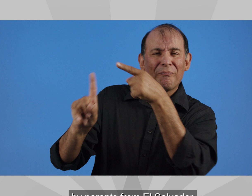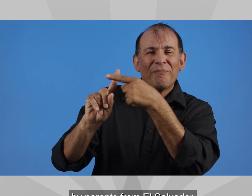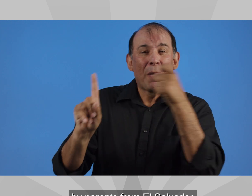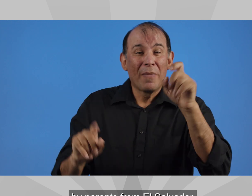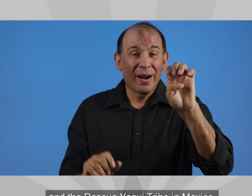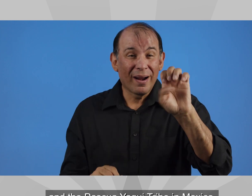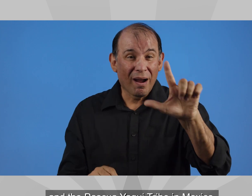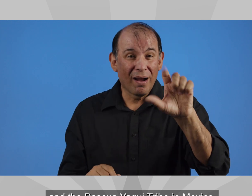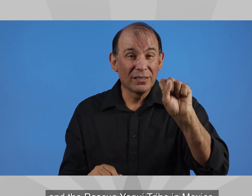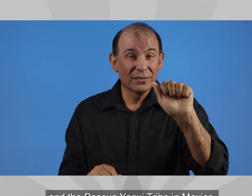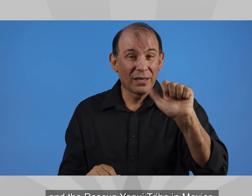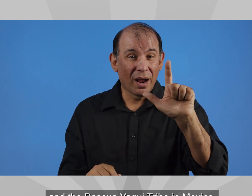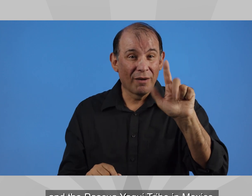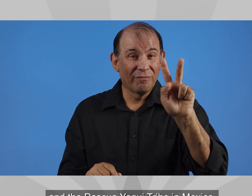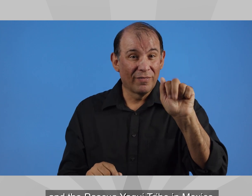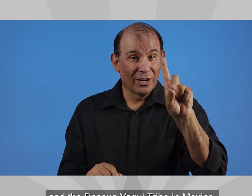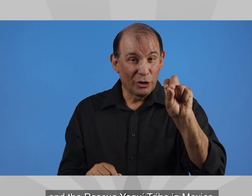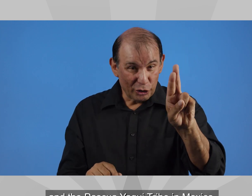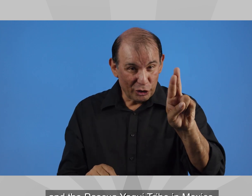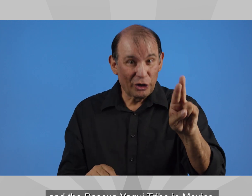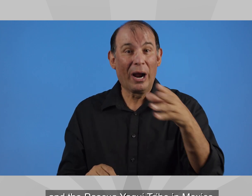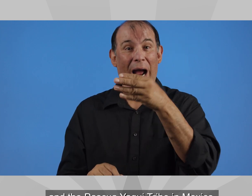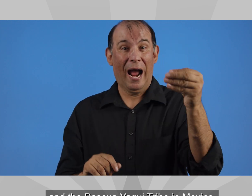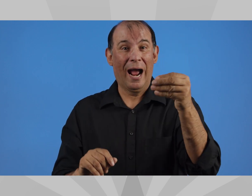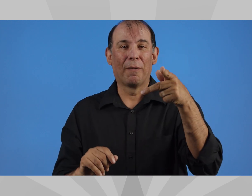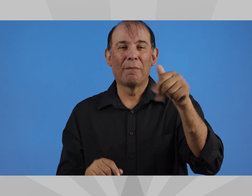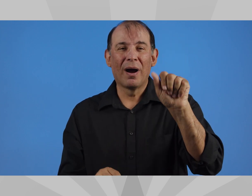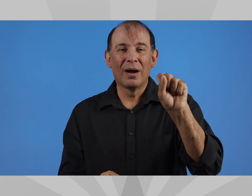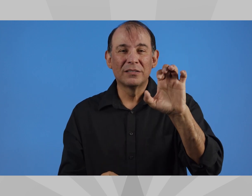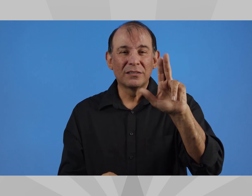El Salvador and the Pascua Yaqui tribe in Mexico.